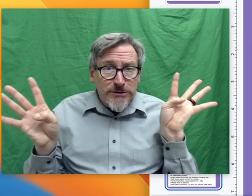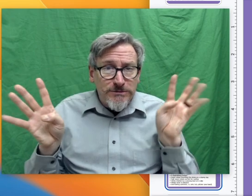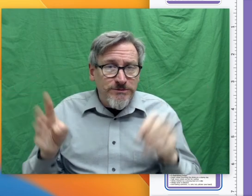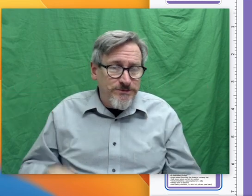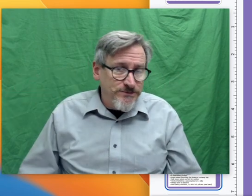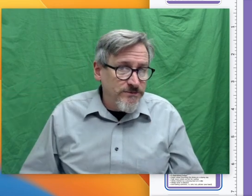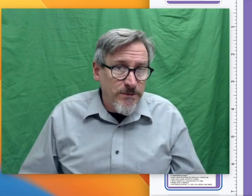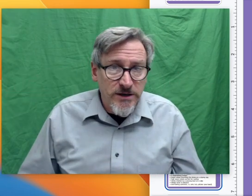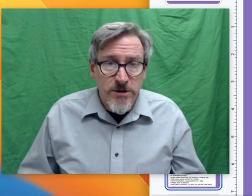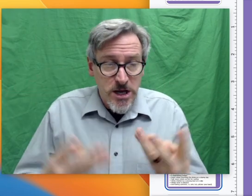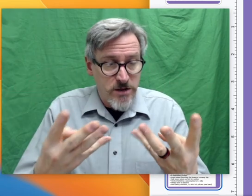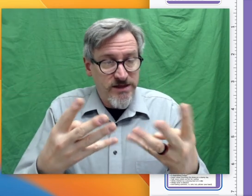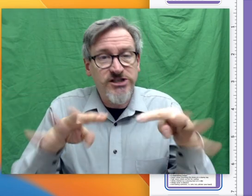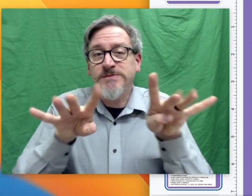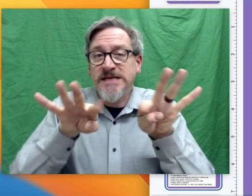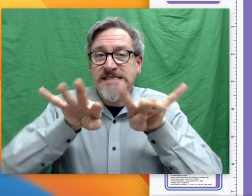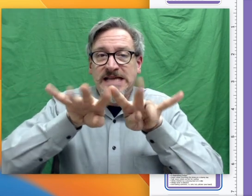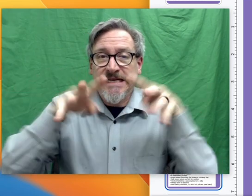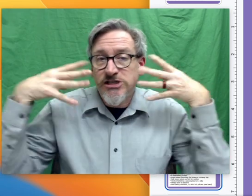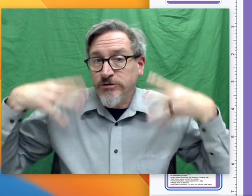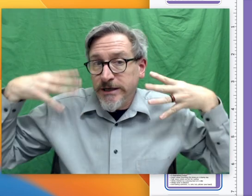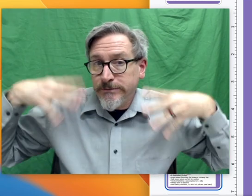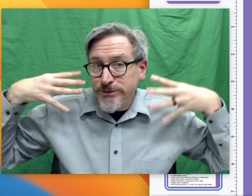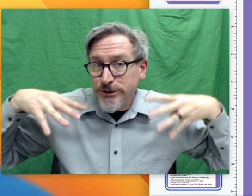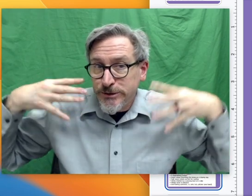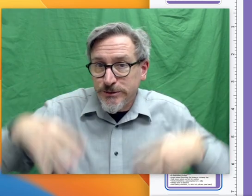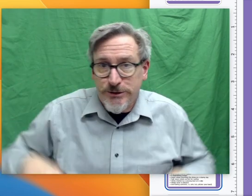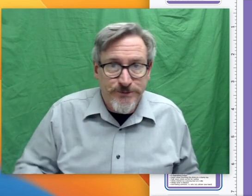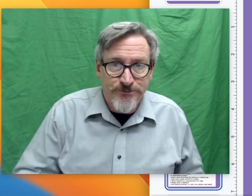So, I mean, this just means steady stream.